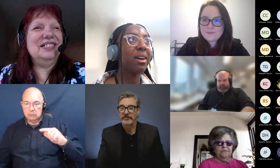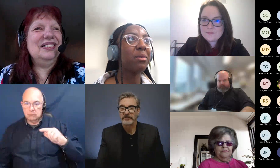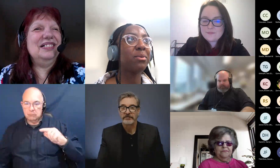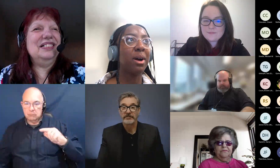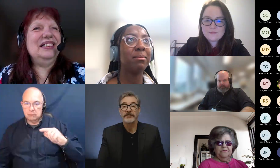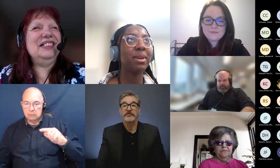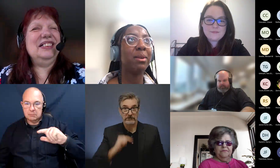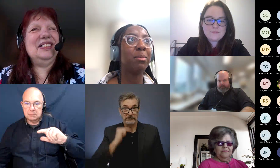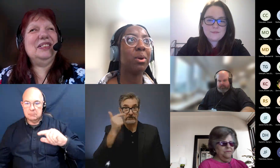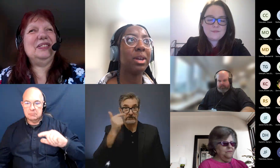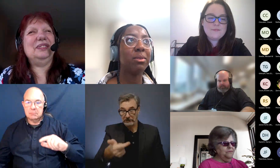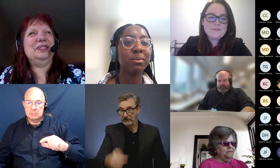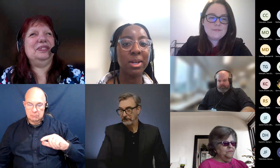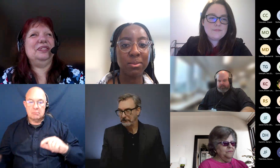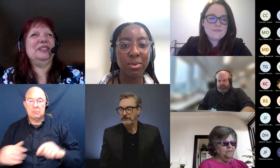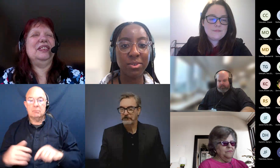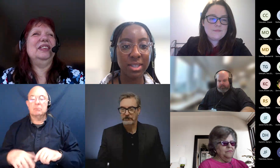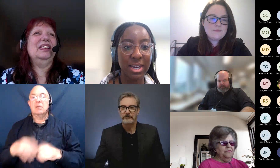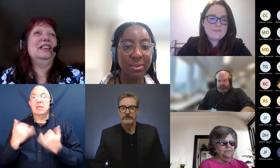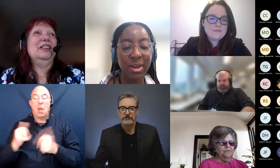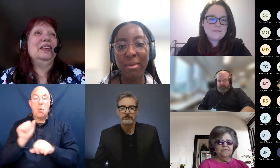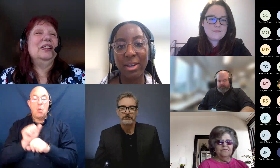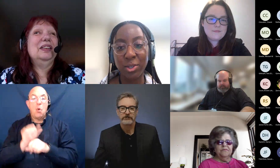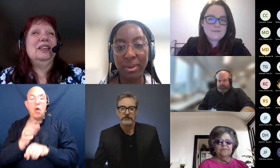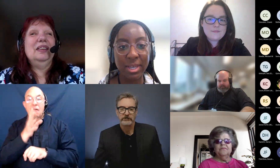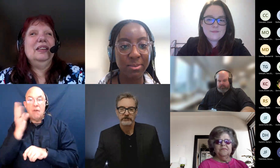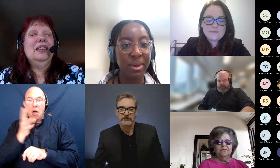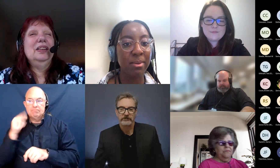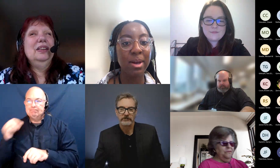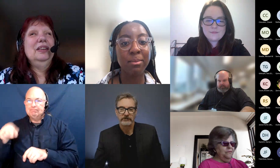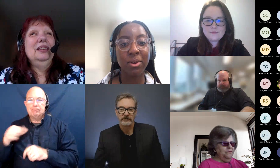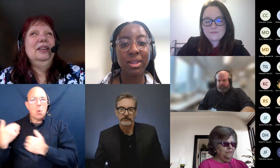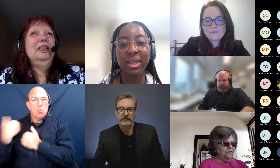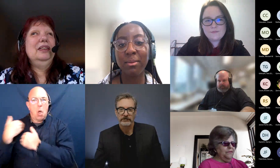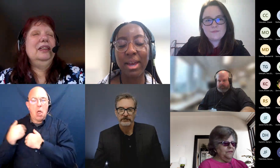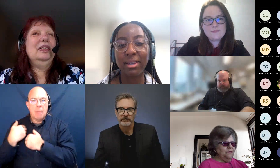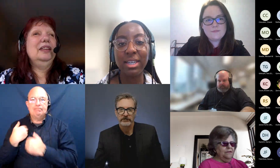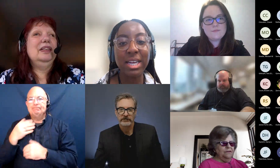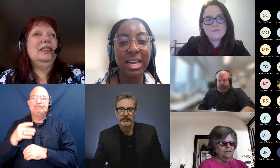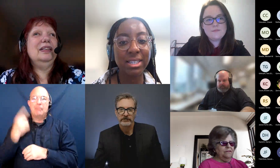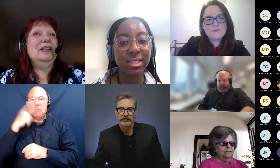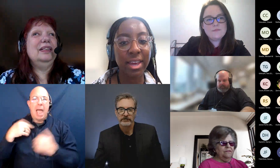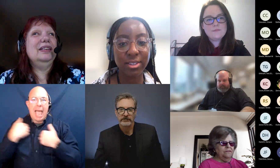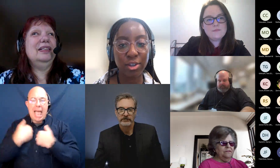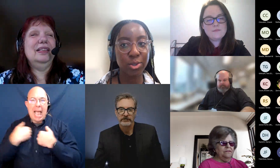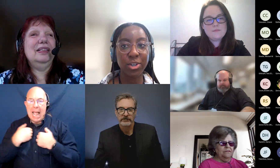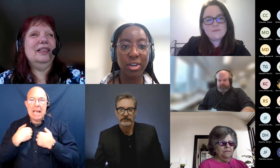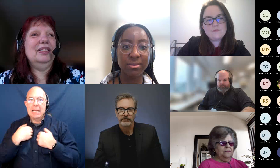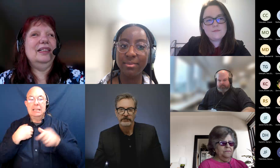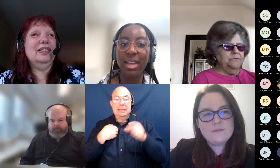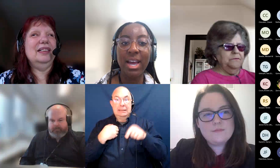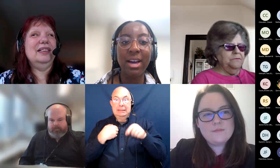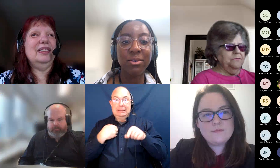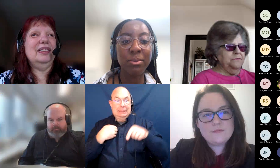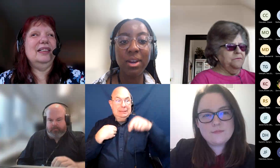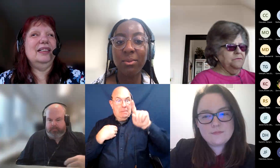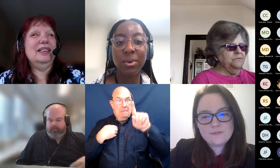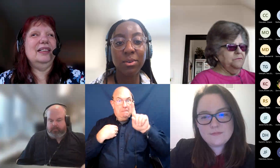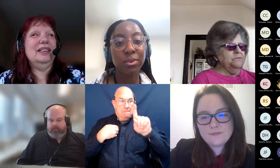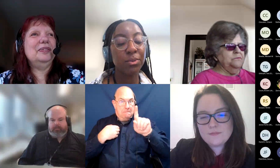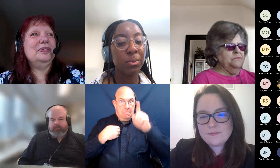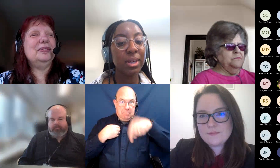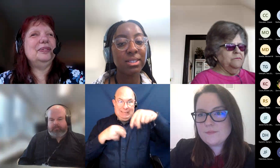While working on a farm, an employee responsible for livestock management is pinned by a bull in a pen and dislocates their shoulder. After